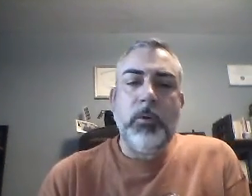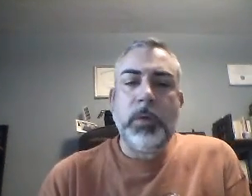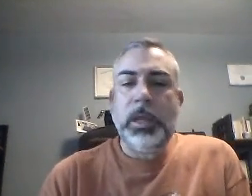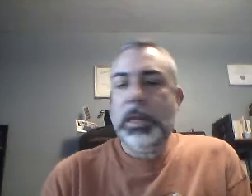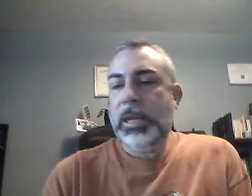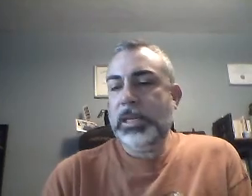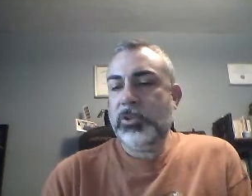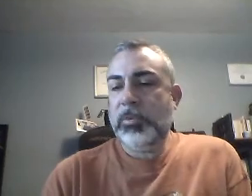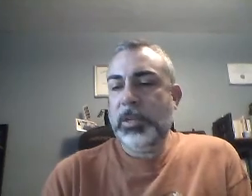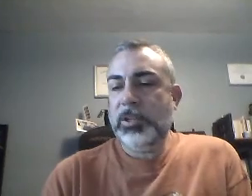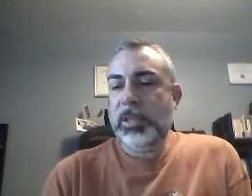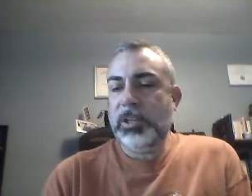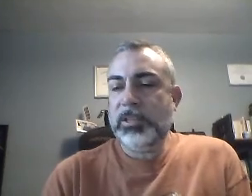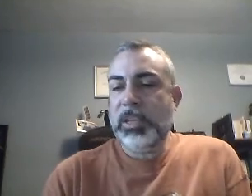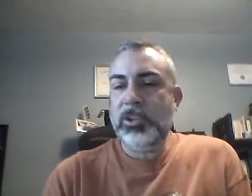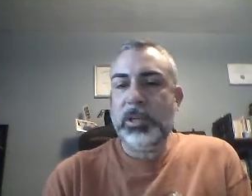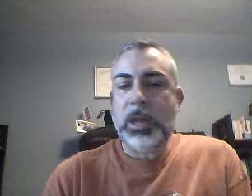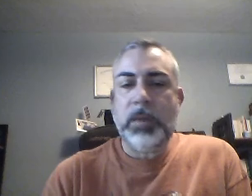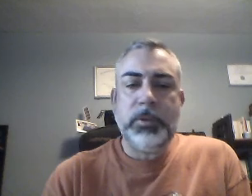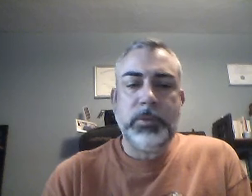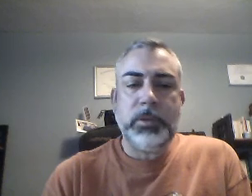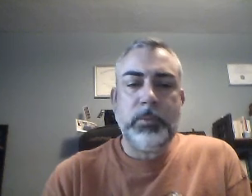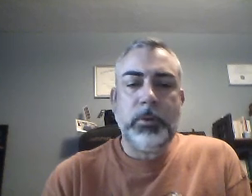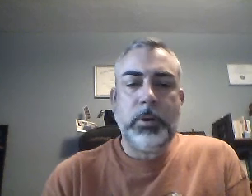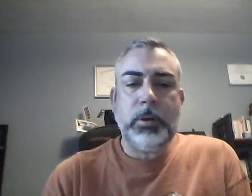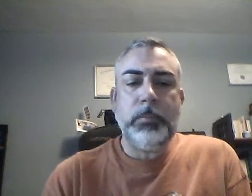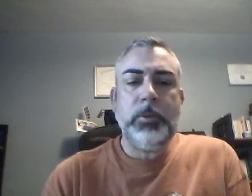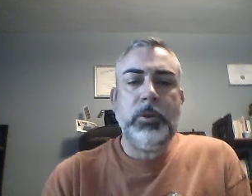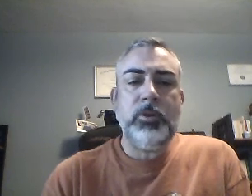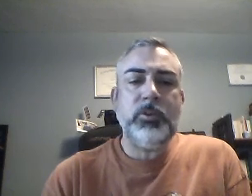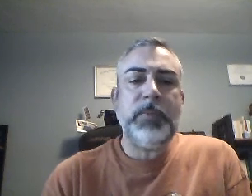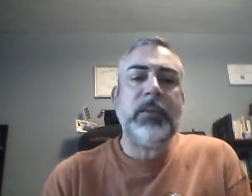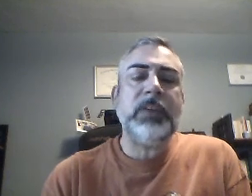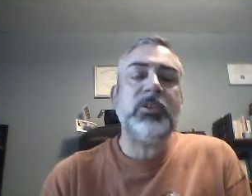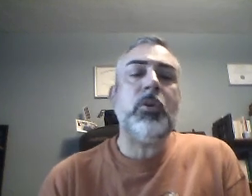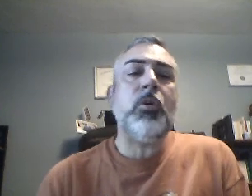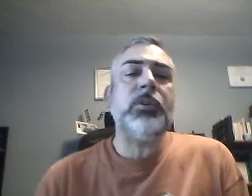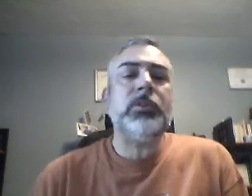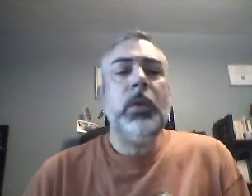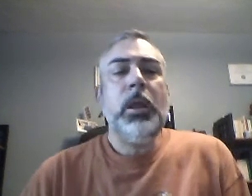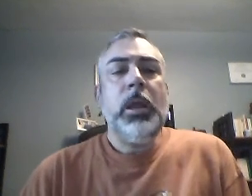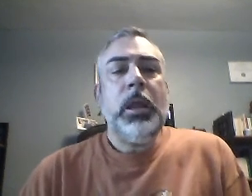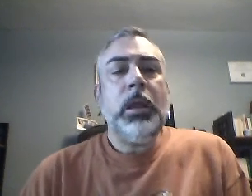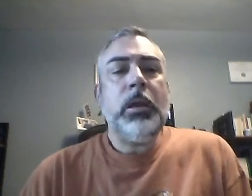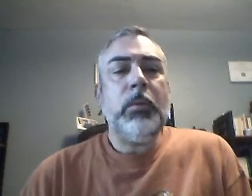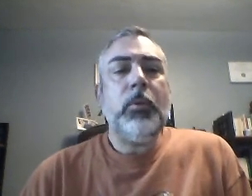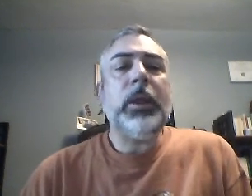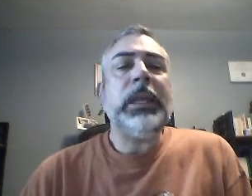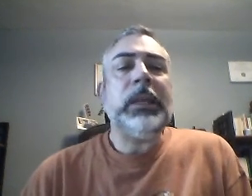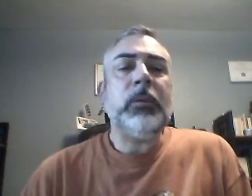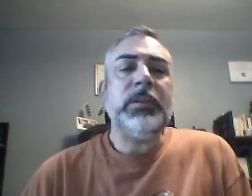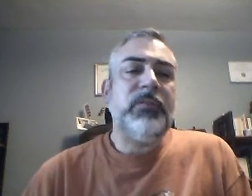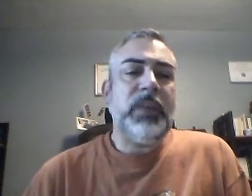folk in anti-discrimination legislation. So there's a huge backlash, and also a marked increase in